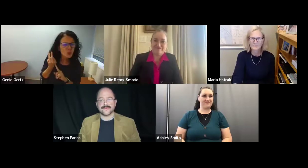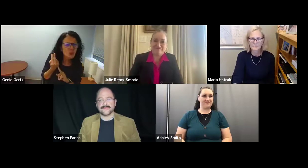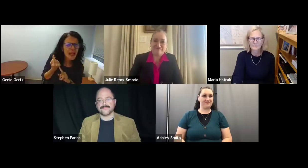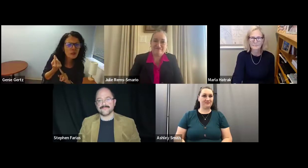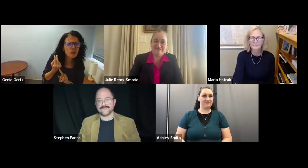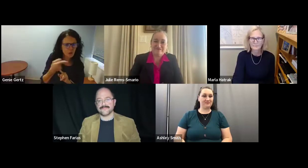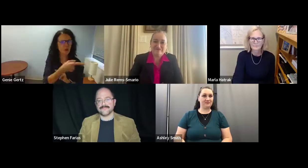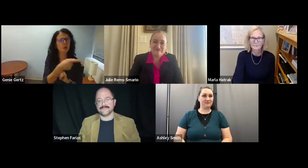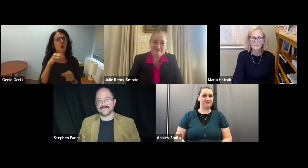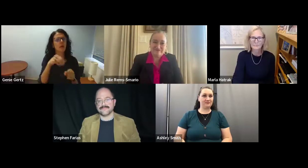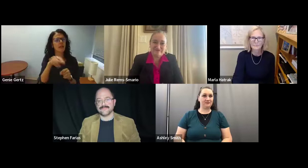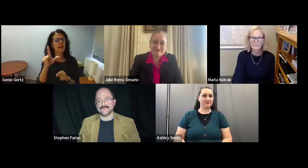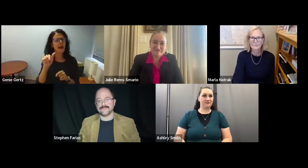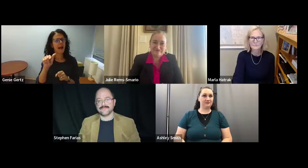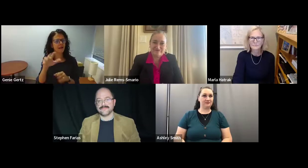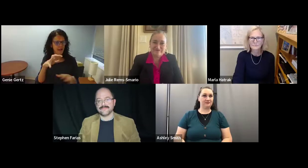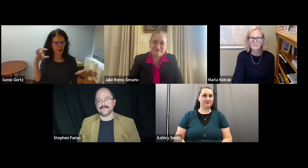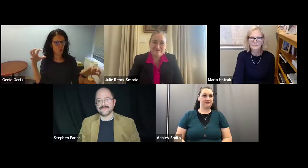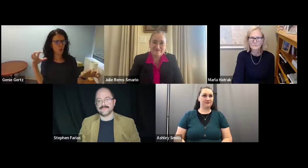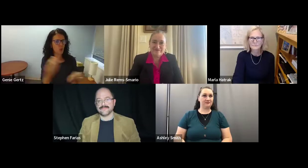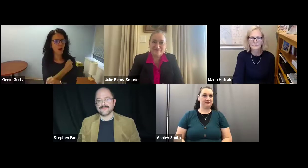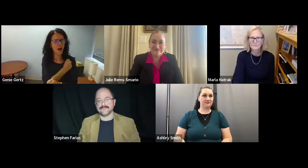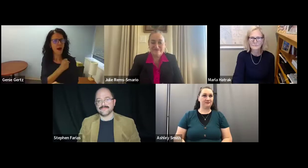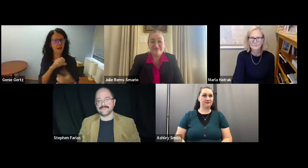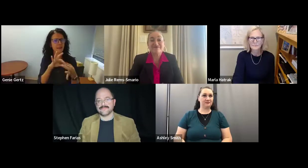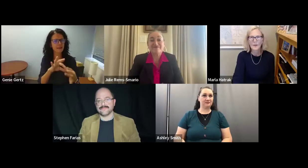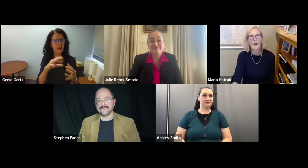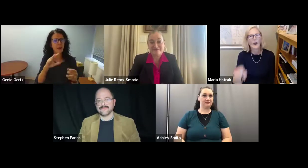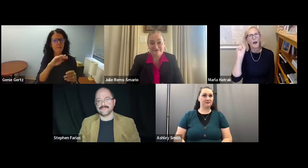also last year, 2 years ago, something like that, there was